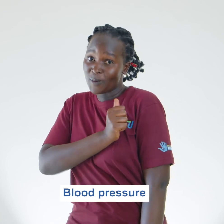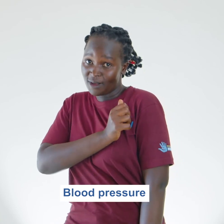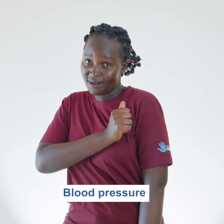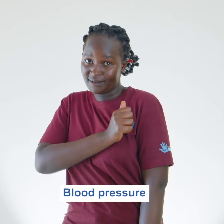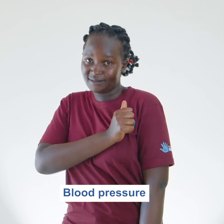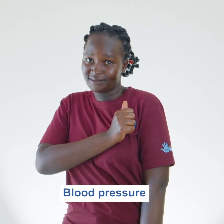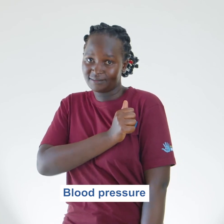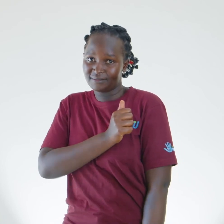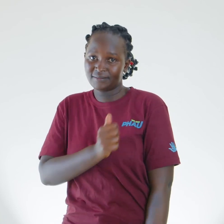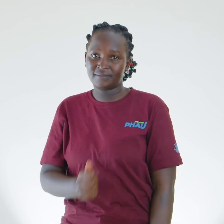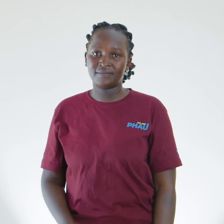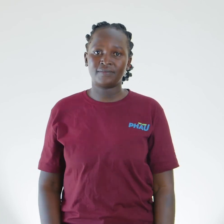Pressure.